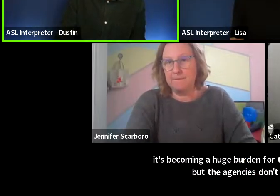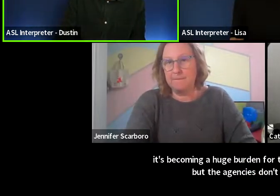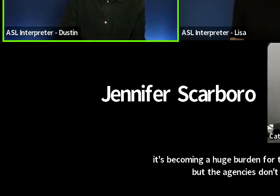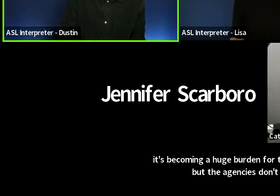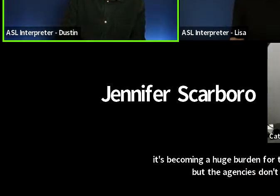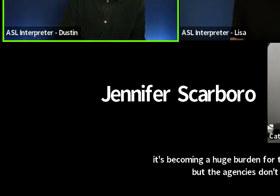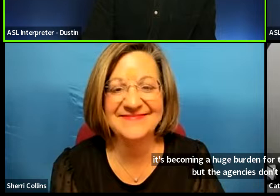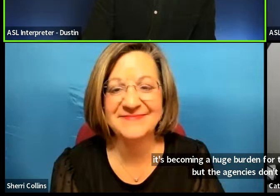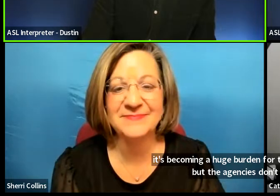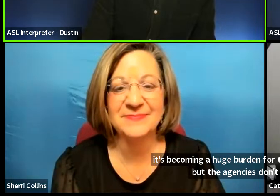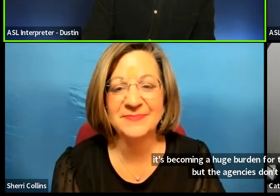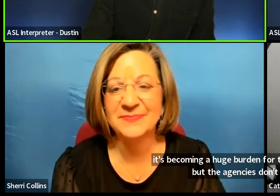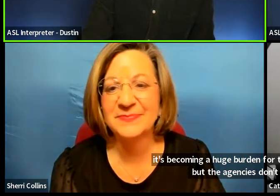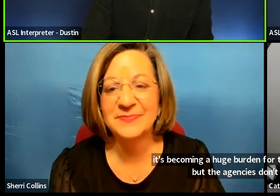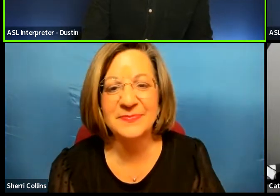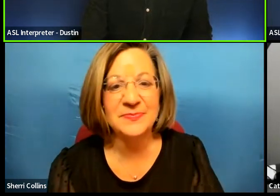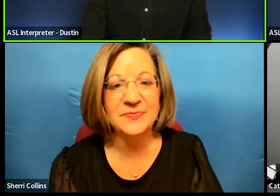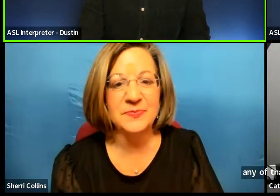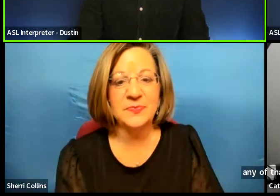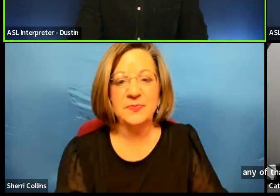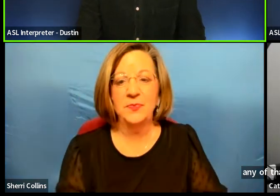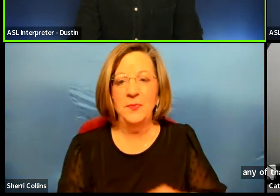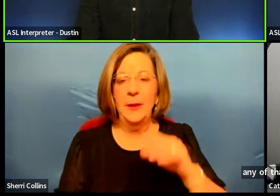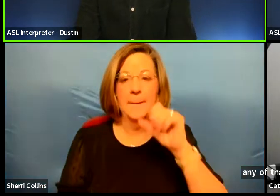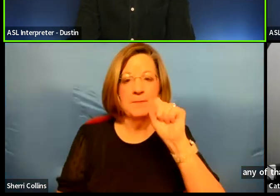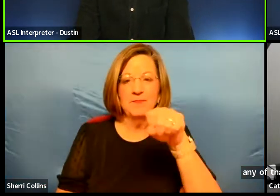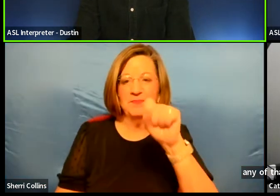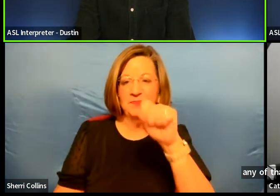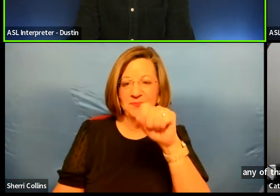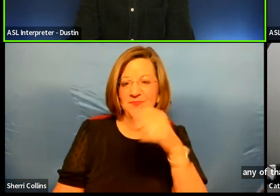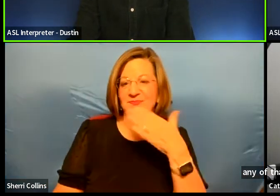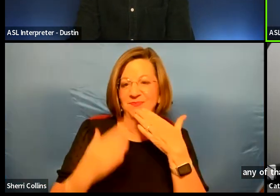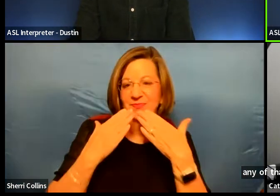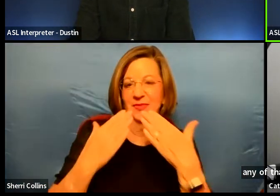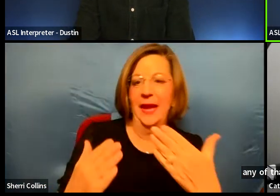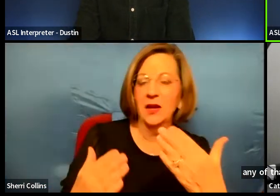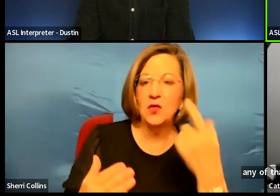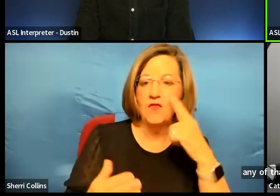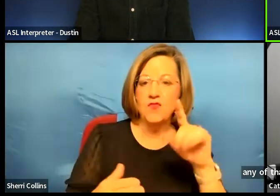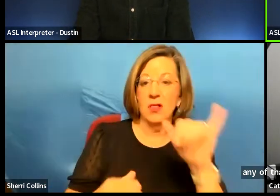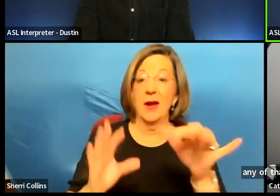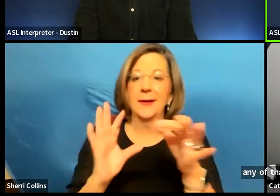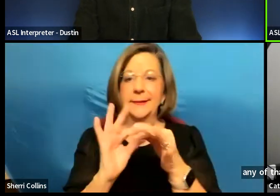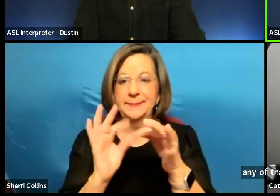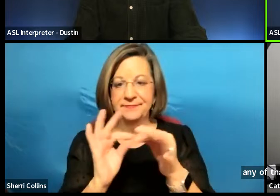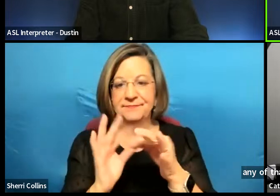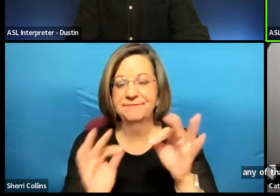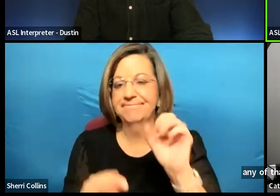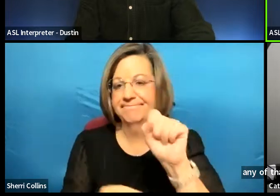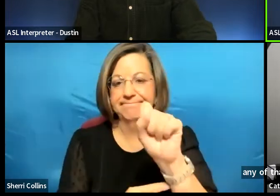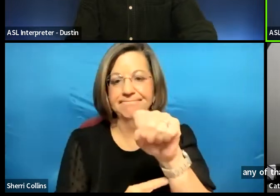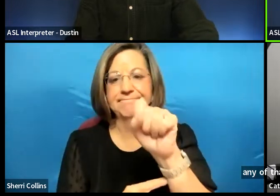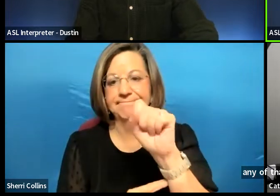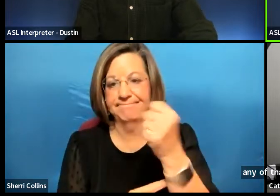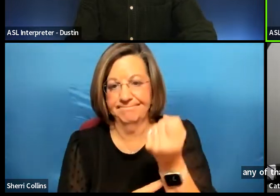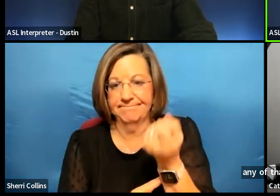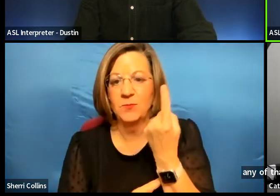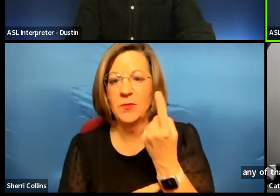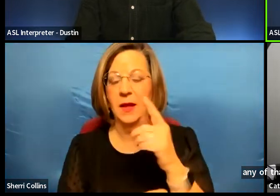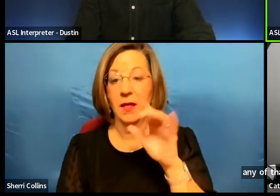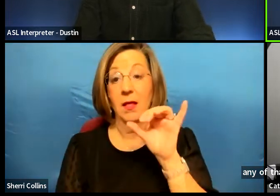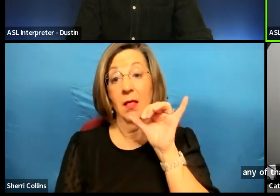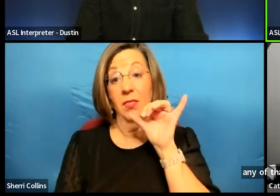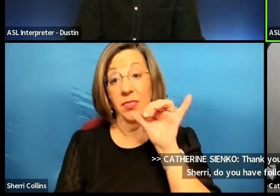Thank you, Commissioner Scarborough. Sherry, did you have follow-up comments? I do. Thank you for that